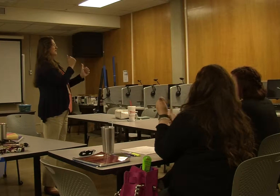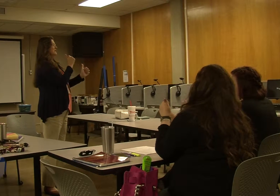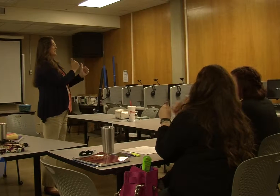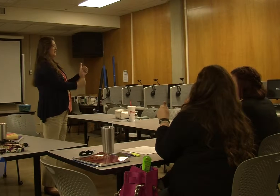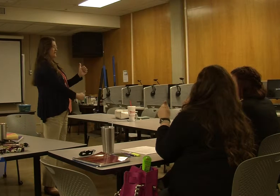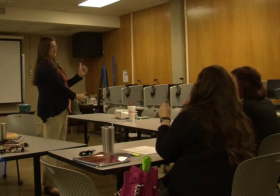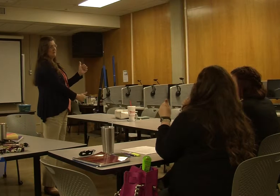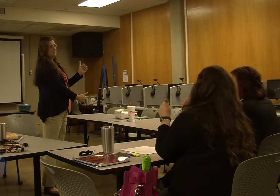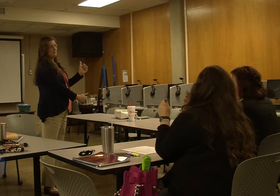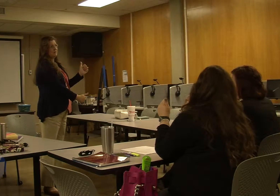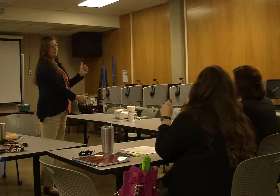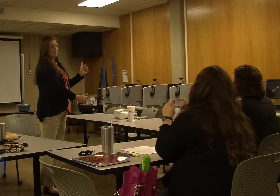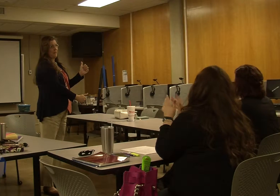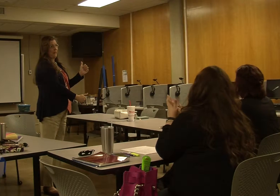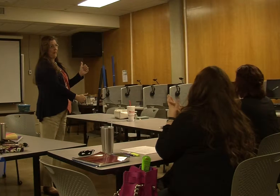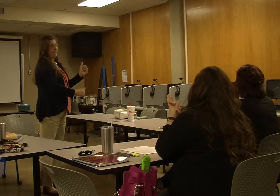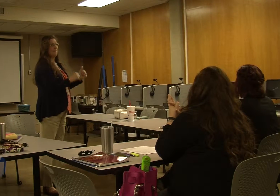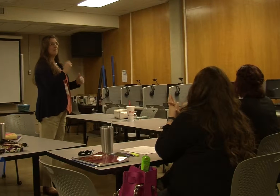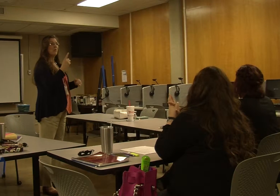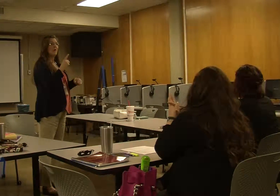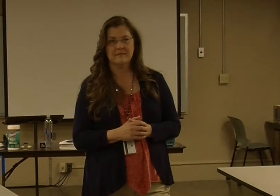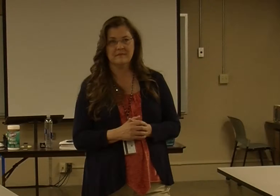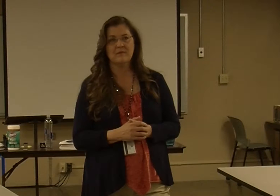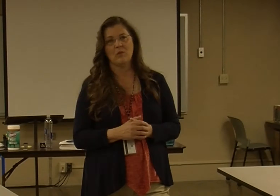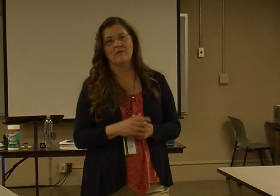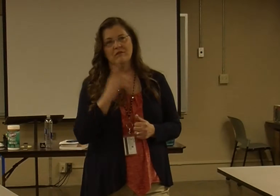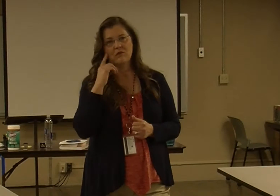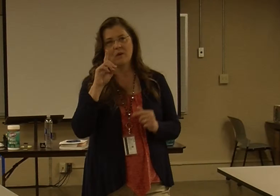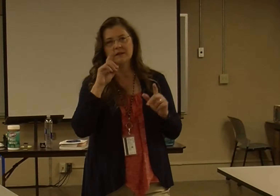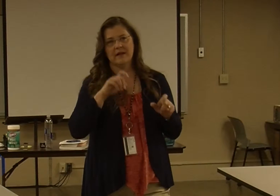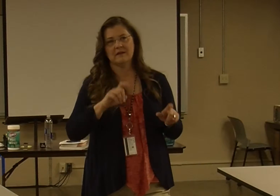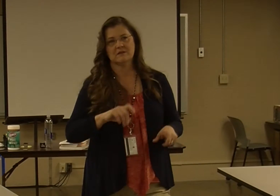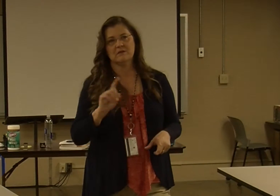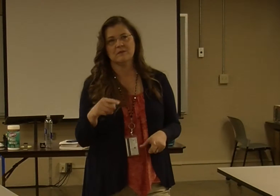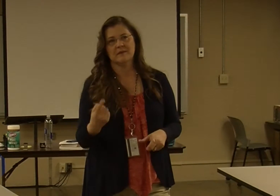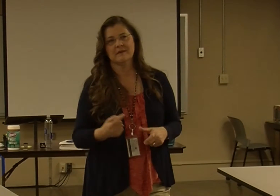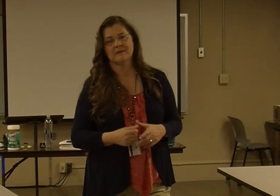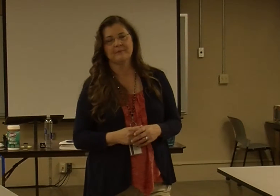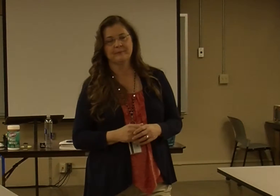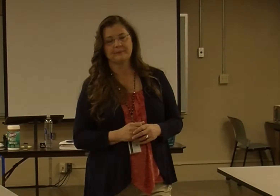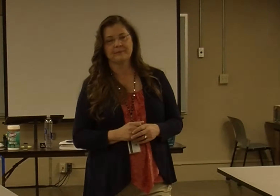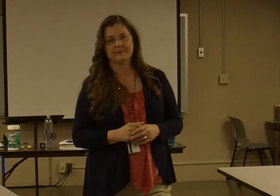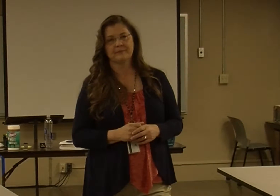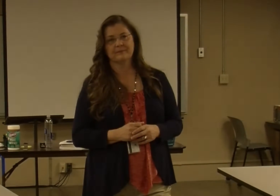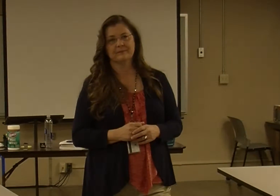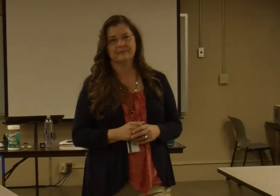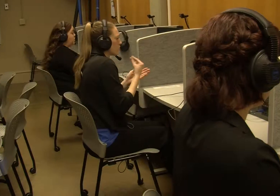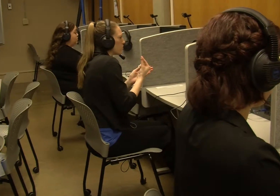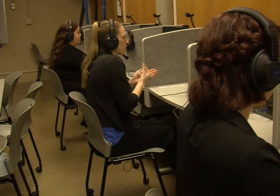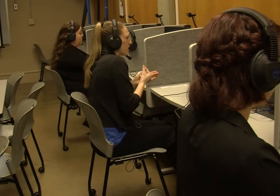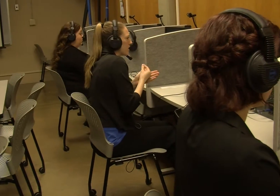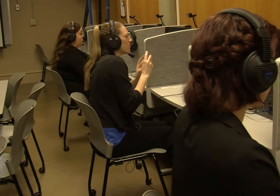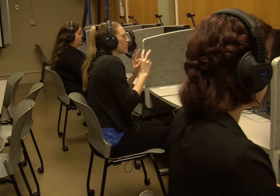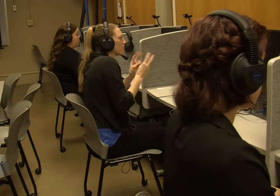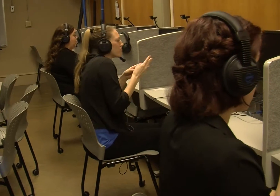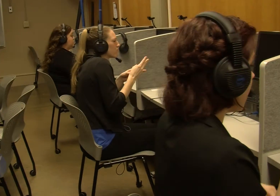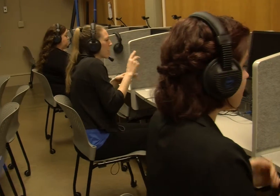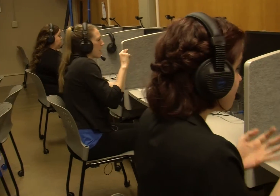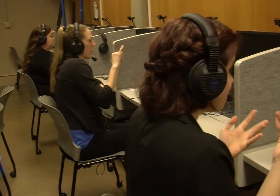of Sign Language Interpreting, Rhonda McKenzie, and she said not only is the deaf community larger than one may expect, but also the